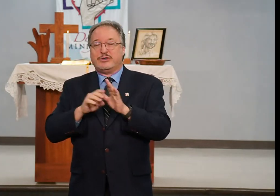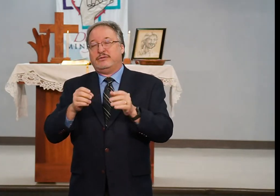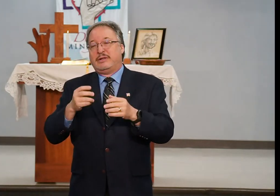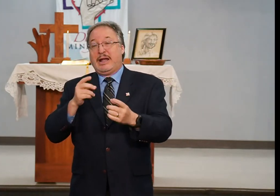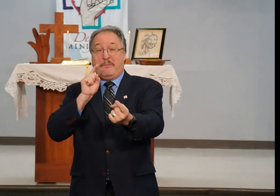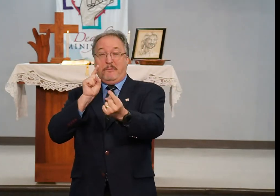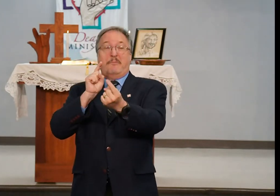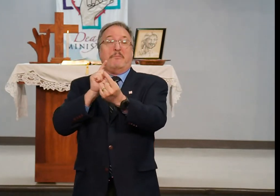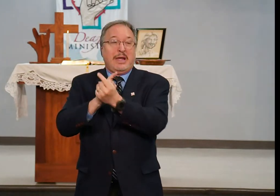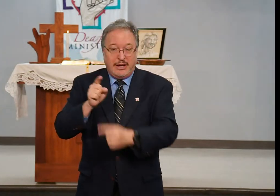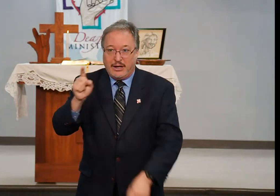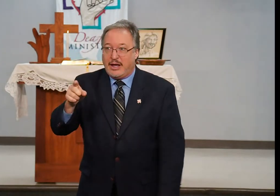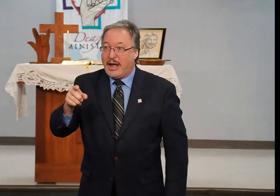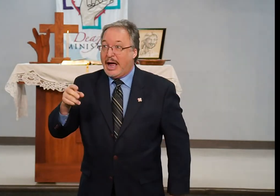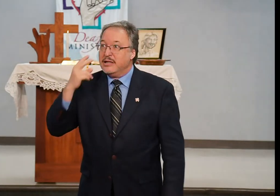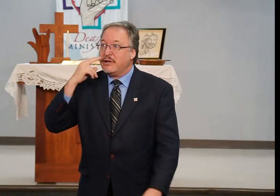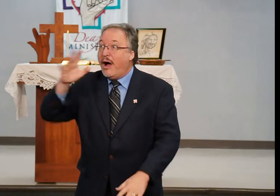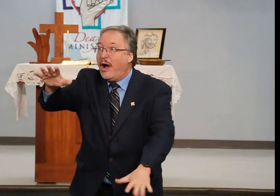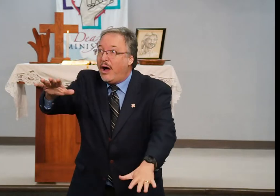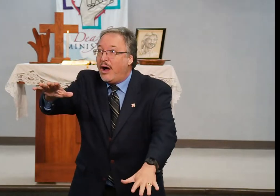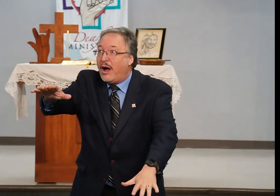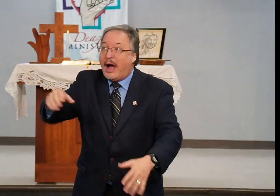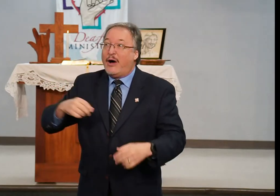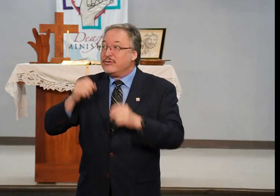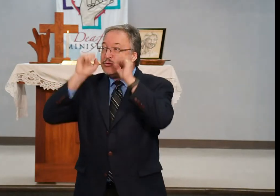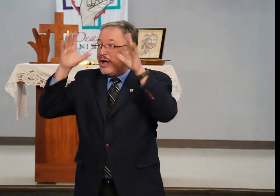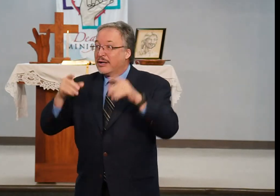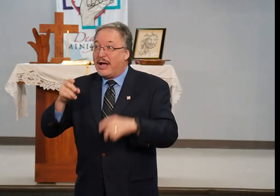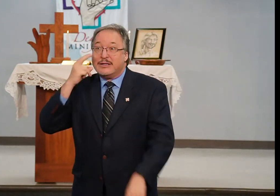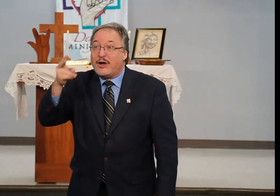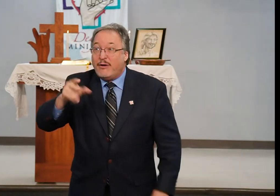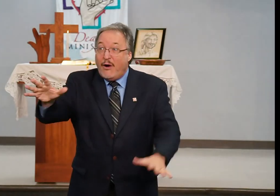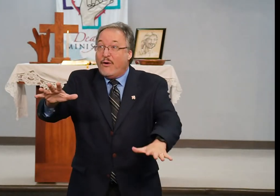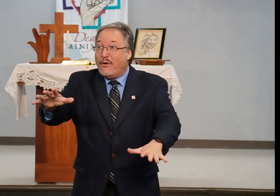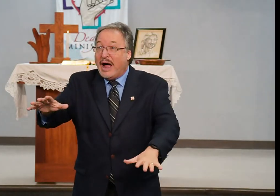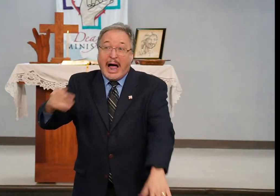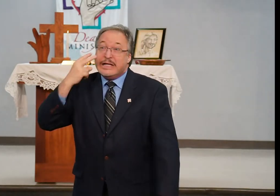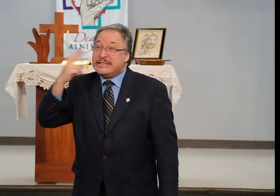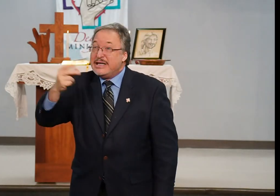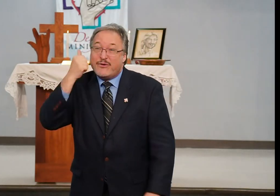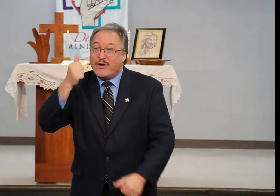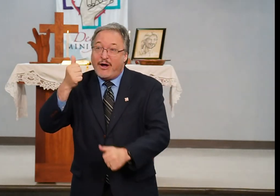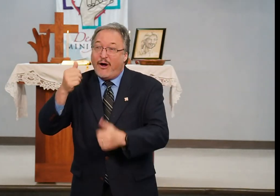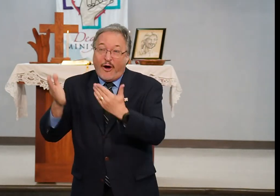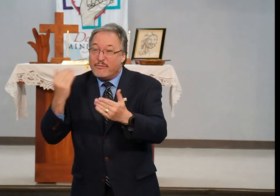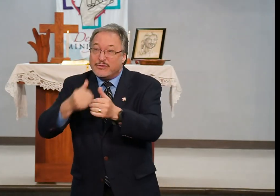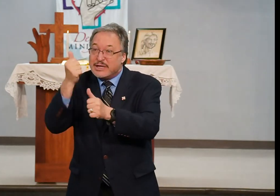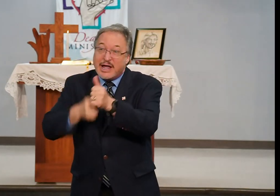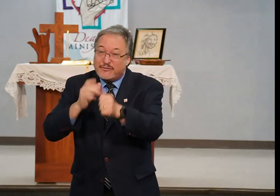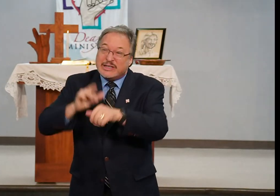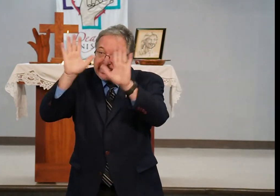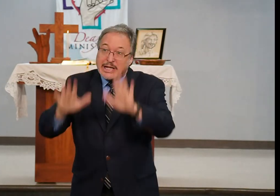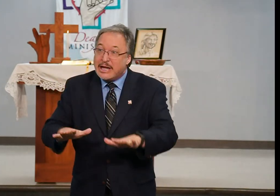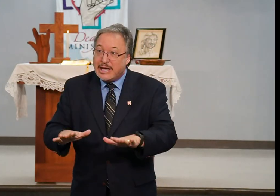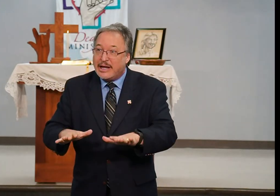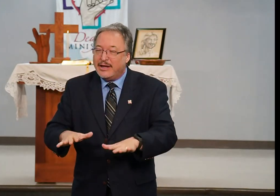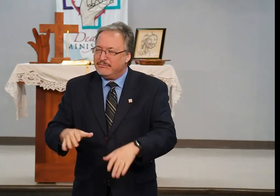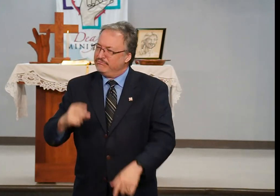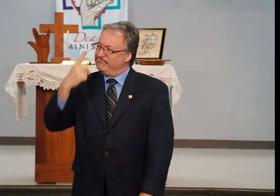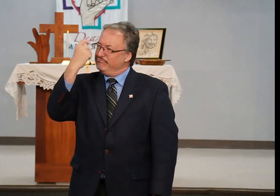those scripture recordings for many years. And as soon as I saw him, I was shocked. And I said, oh my goodness, I see you almost every